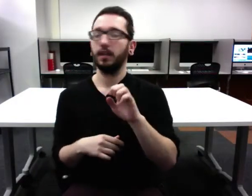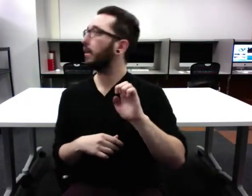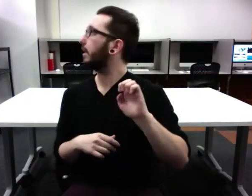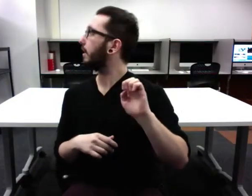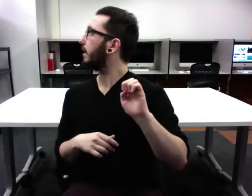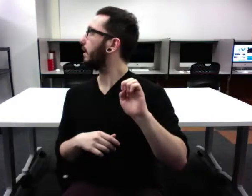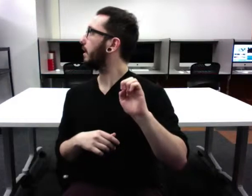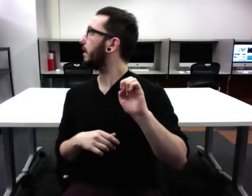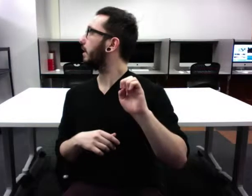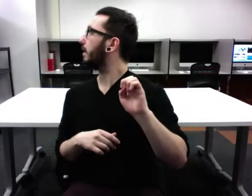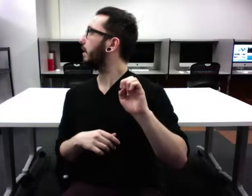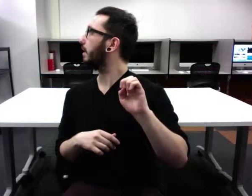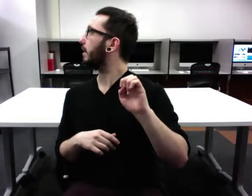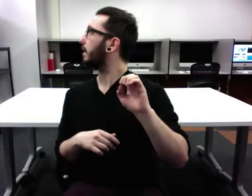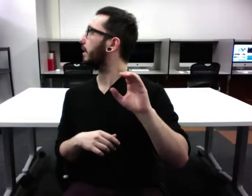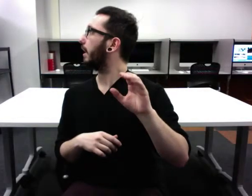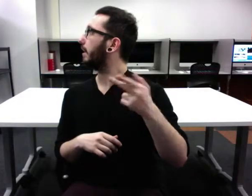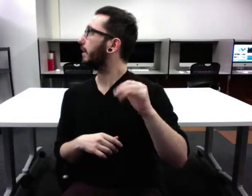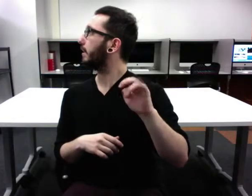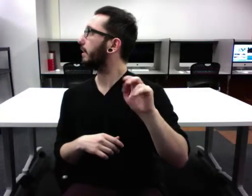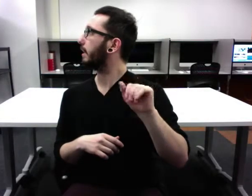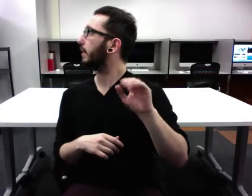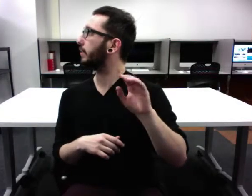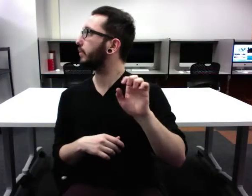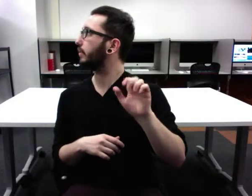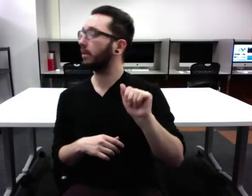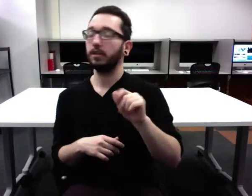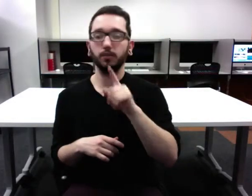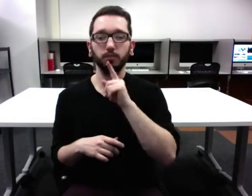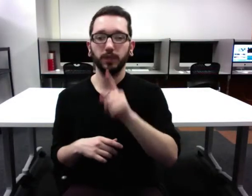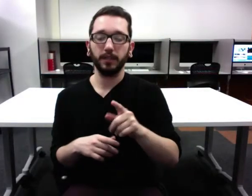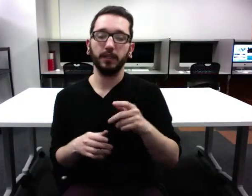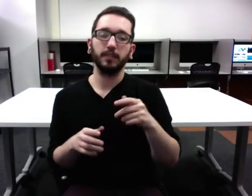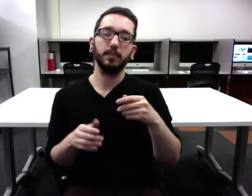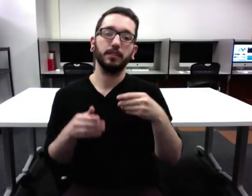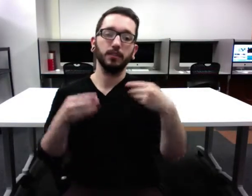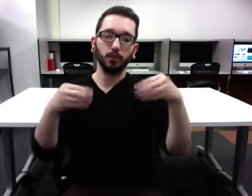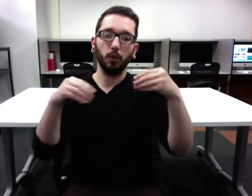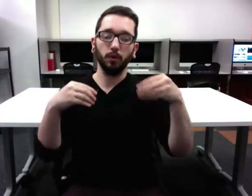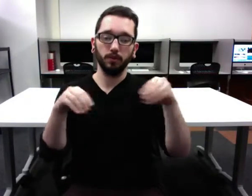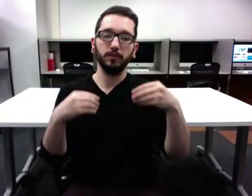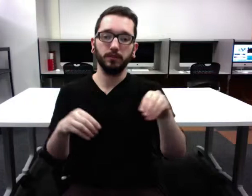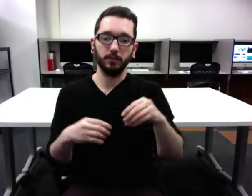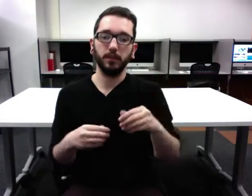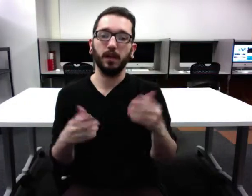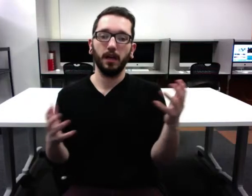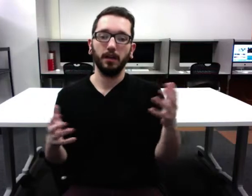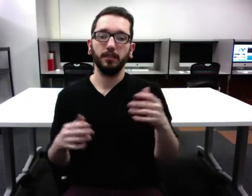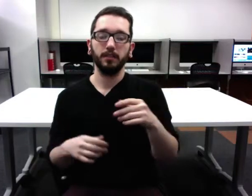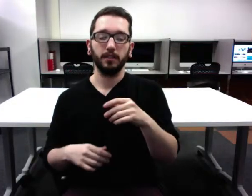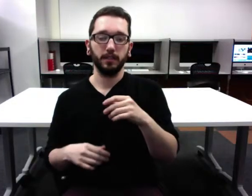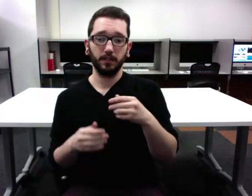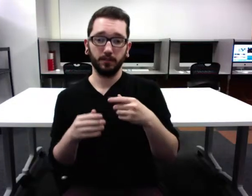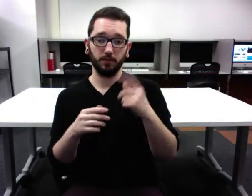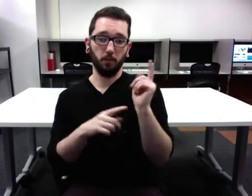seller, if you will, of CAM. But down the road, you'll see on the list glucosamine chondroitin, and in a moment I'll talk about how effective we found that